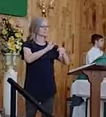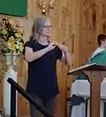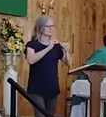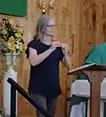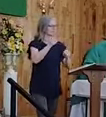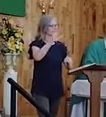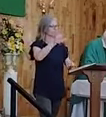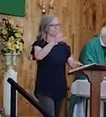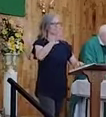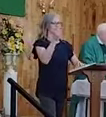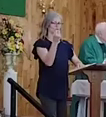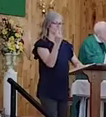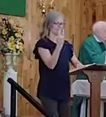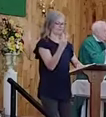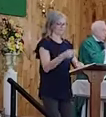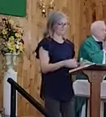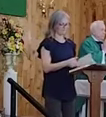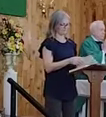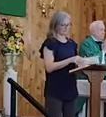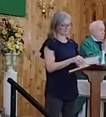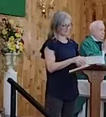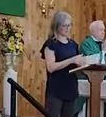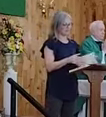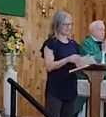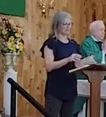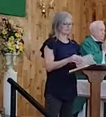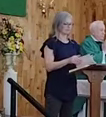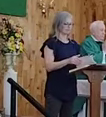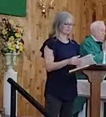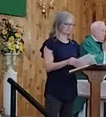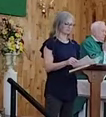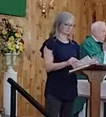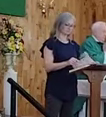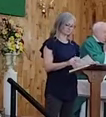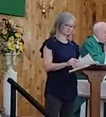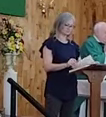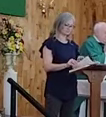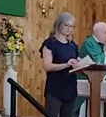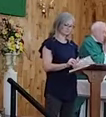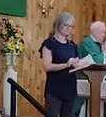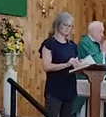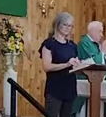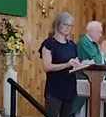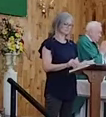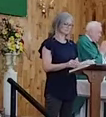Number 512, Heritage Epistle, Glory and Grace, number 512.